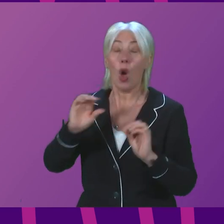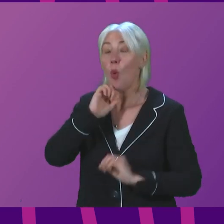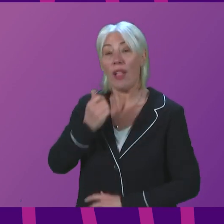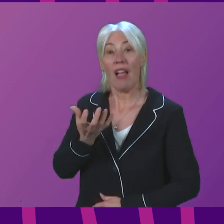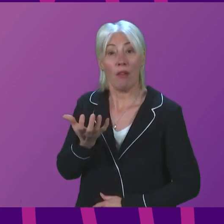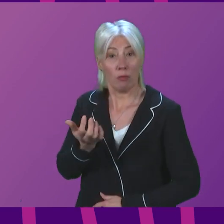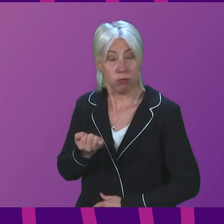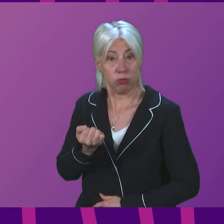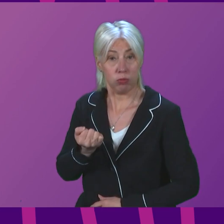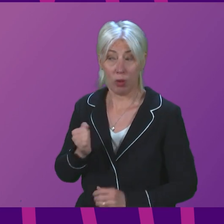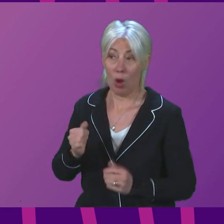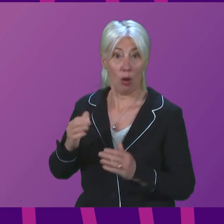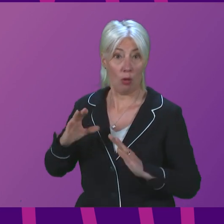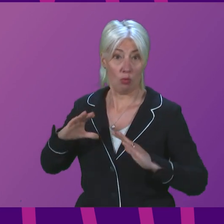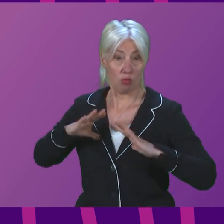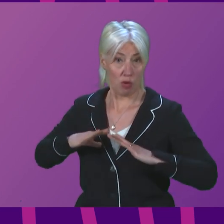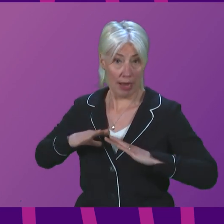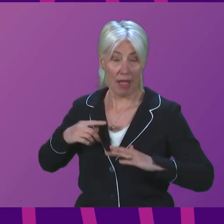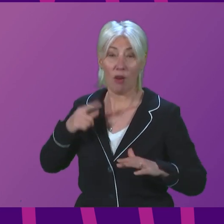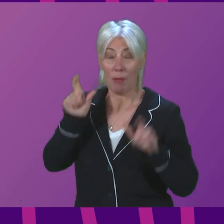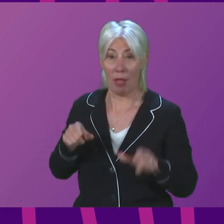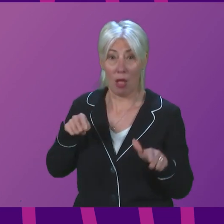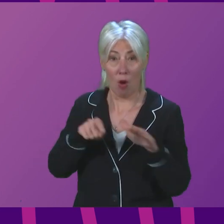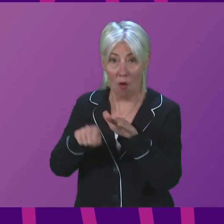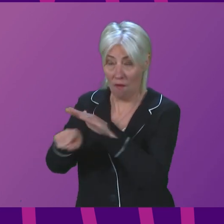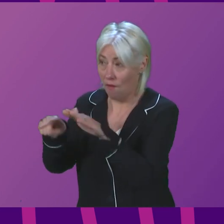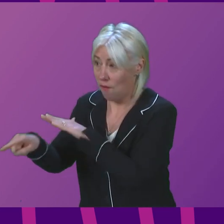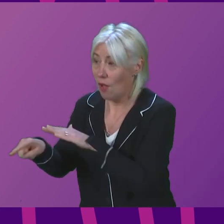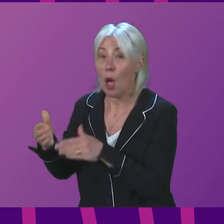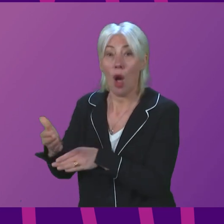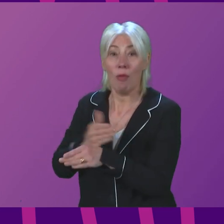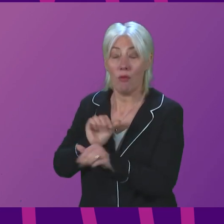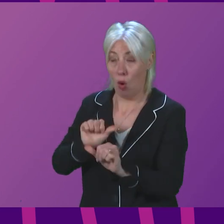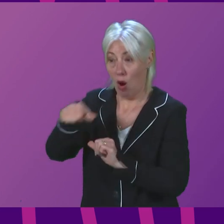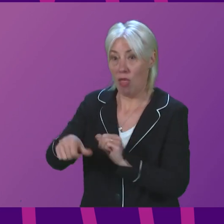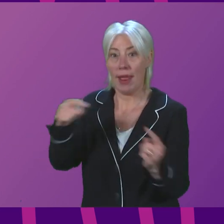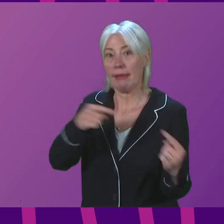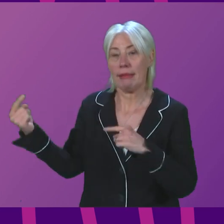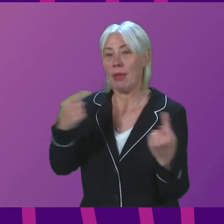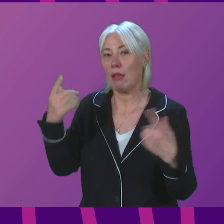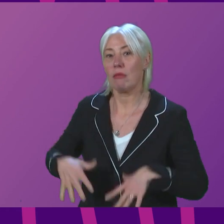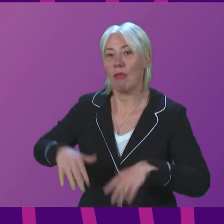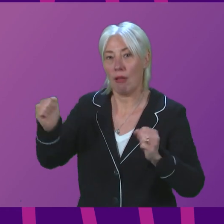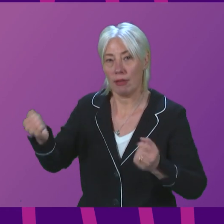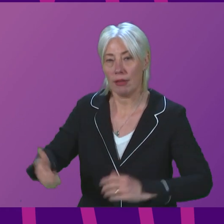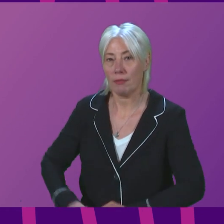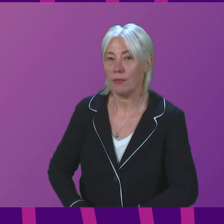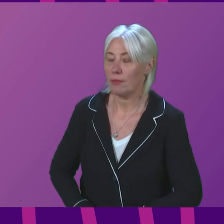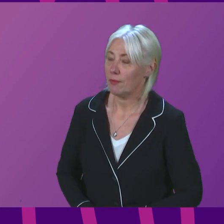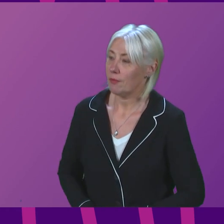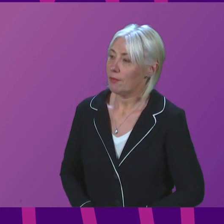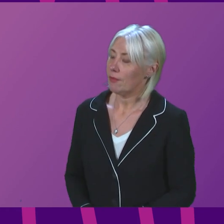a short suspension to allow those leaving the Chamber and Public Gallery to do so before the debate begins. Thank you.